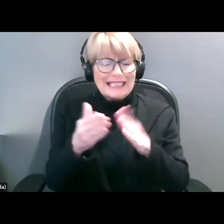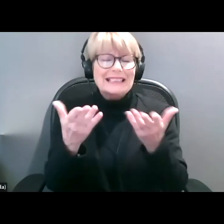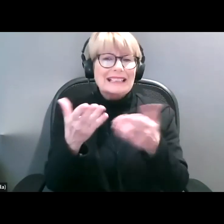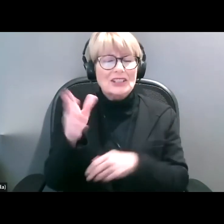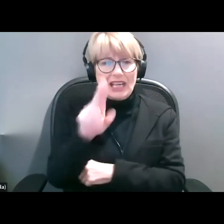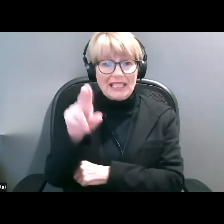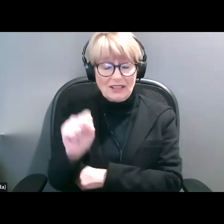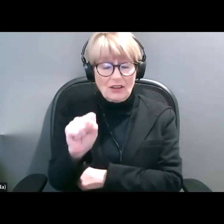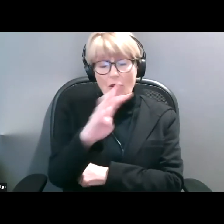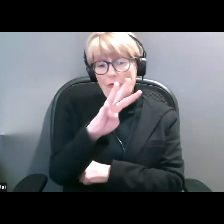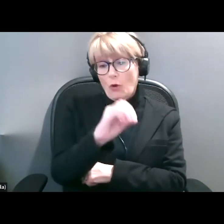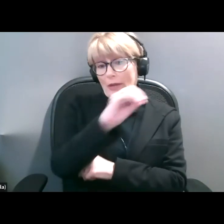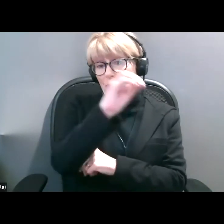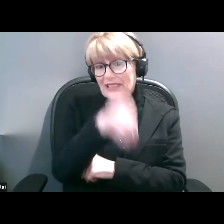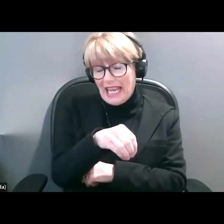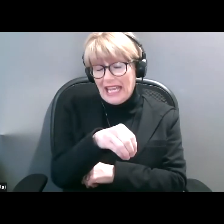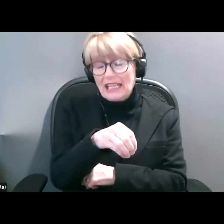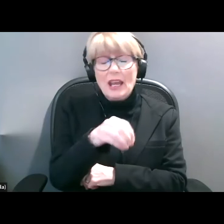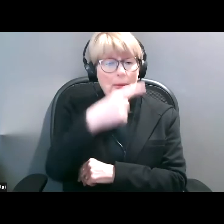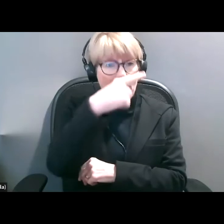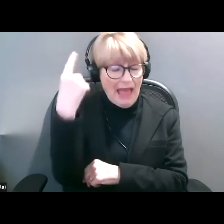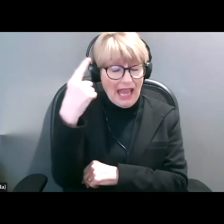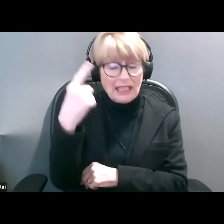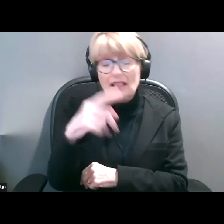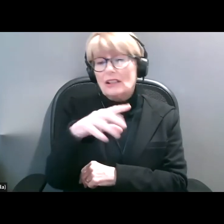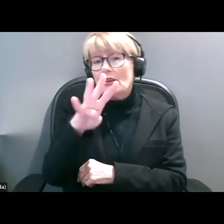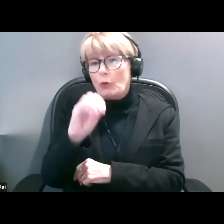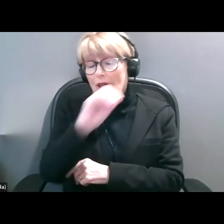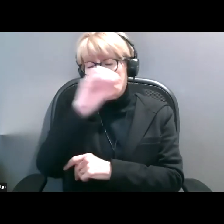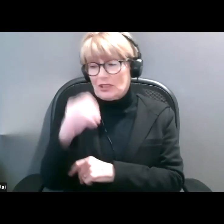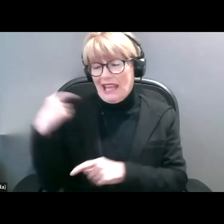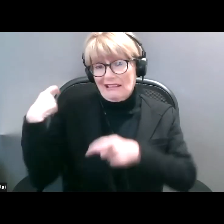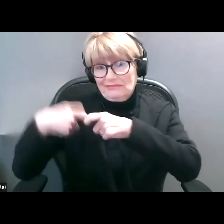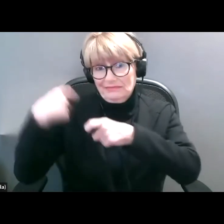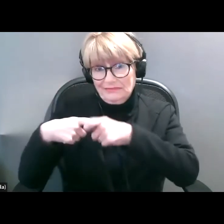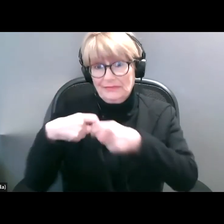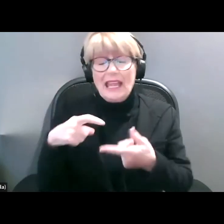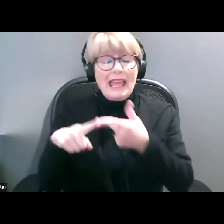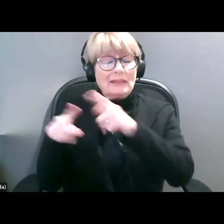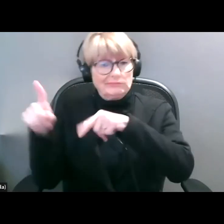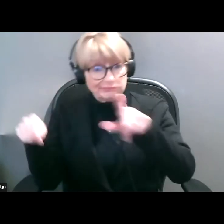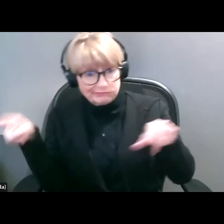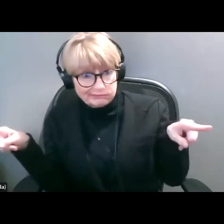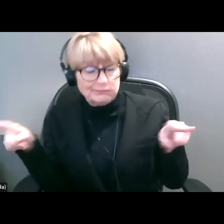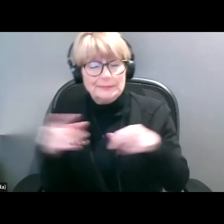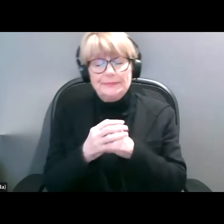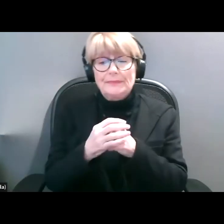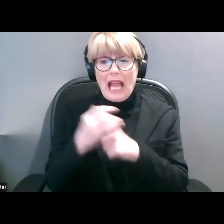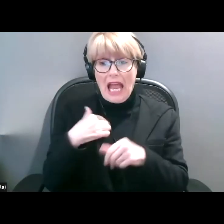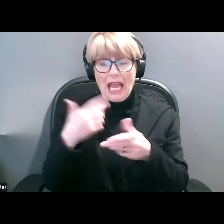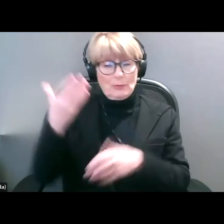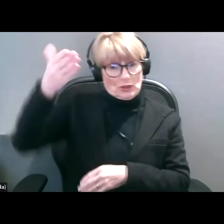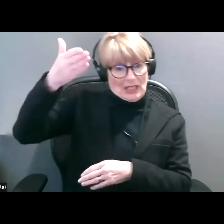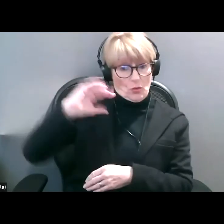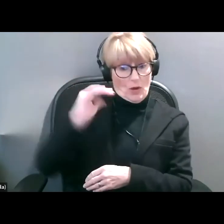40% Latinx, and 20% white, very diverse communities. And I presented this to our board